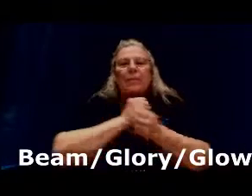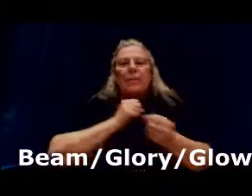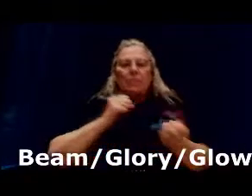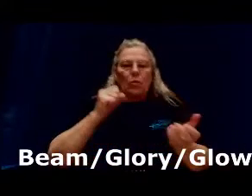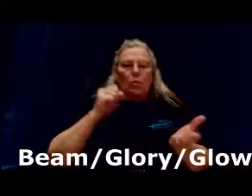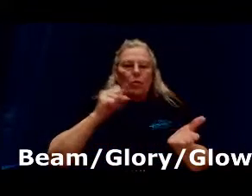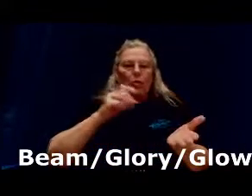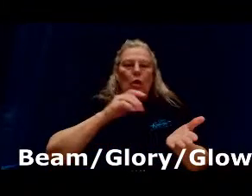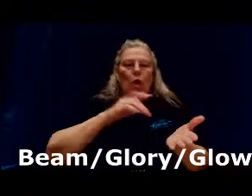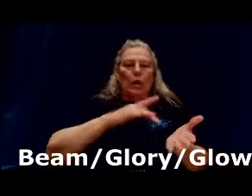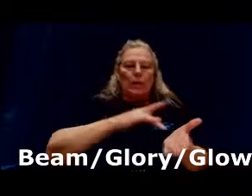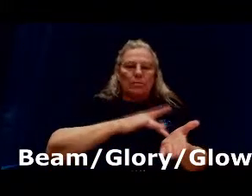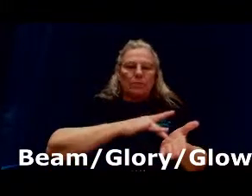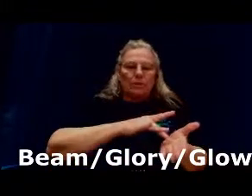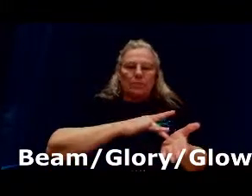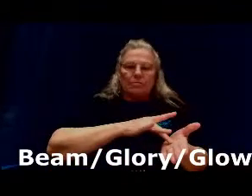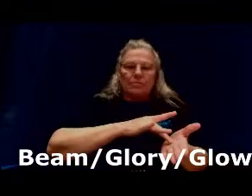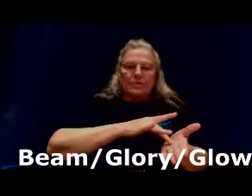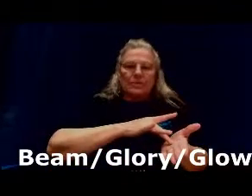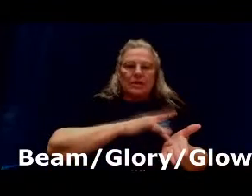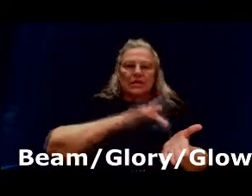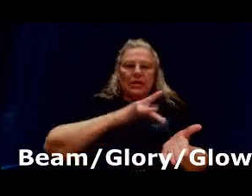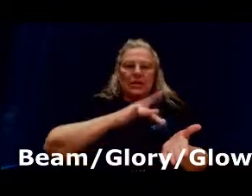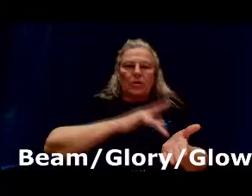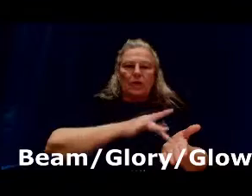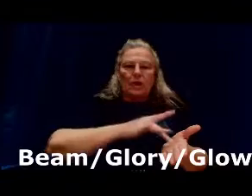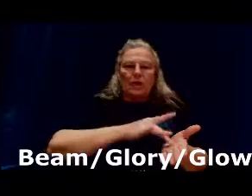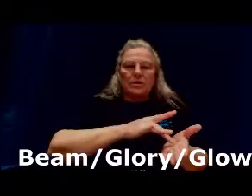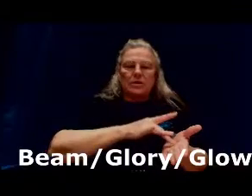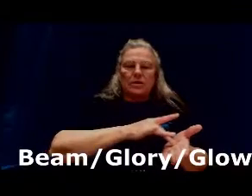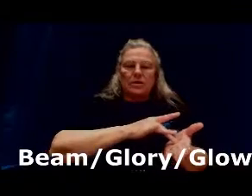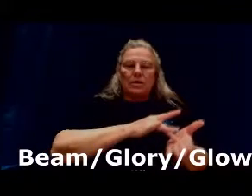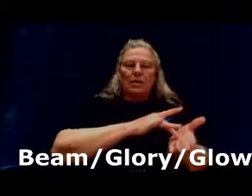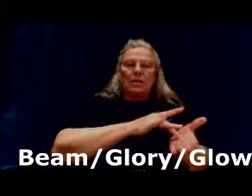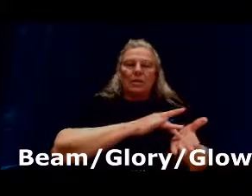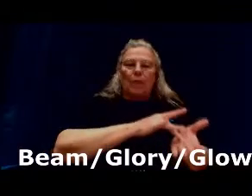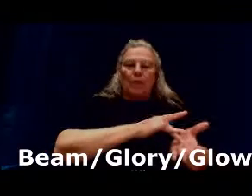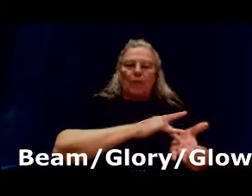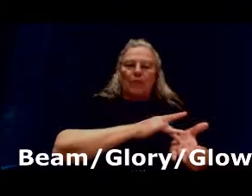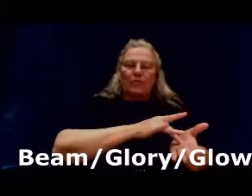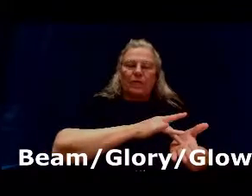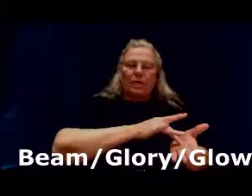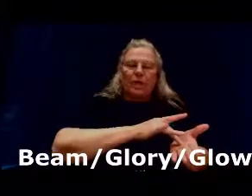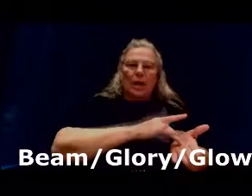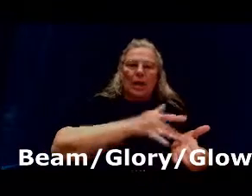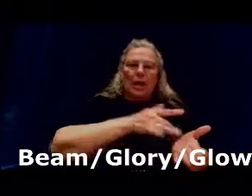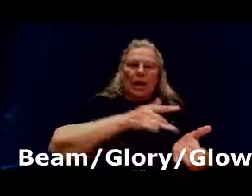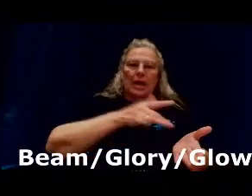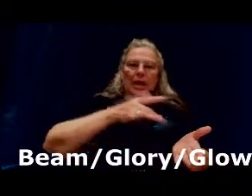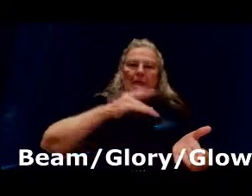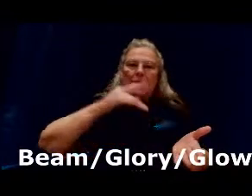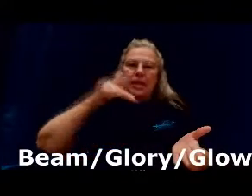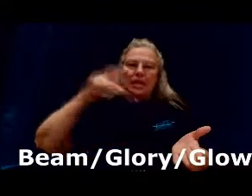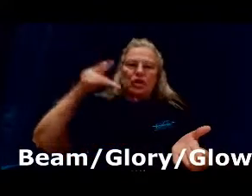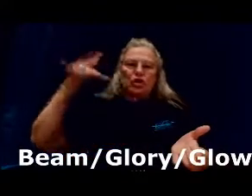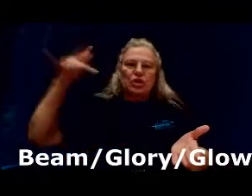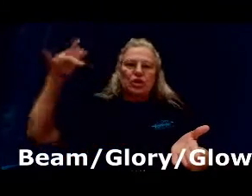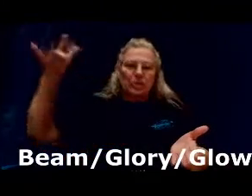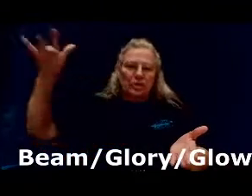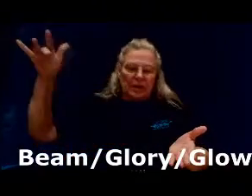Beaming, glowing, center finger against the palm of your non-dominant hand and let it shimmer as